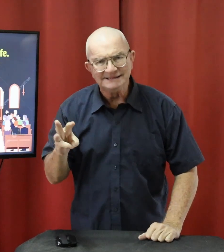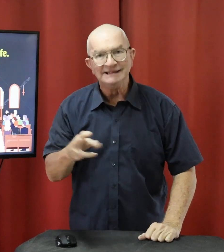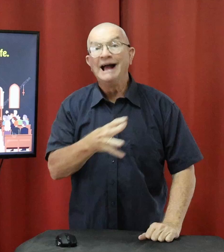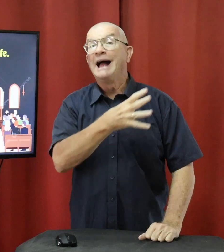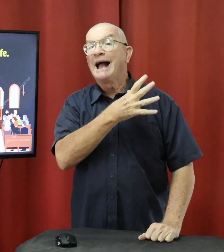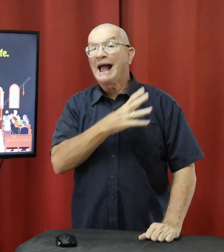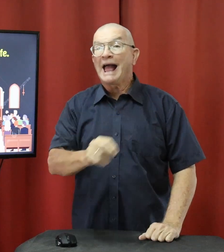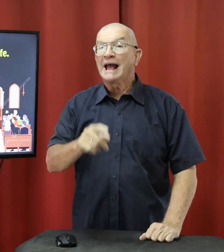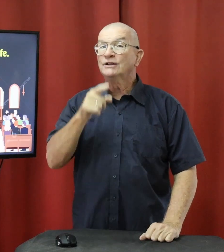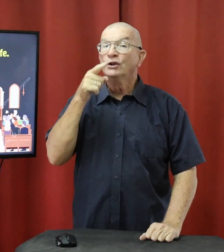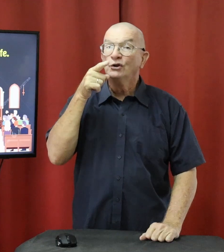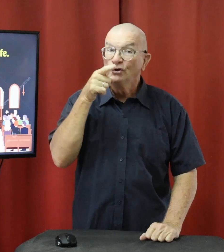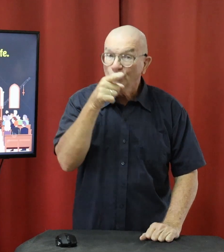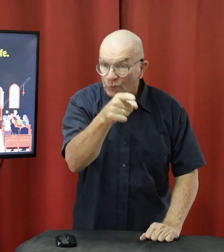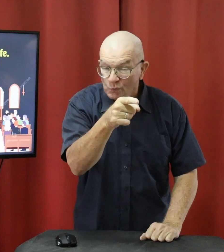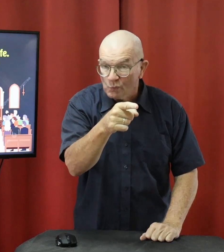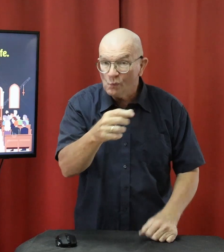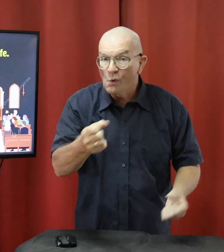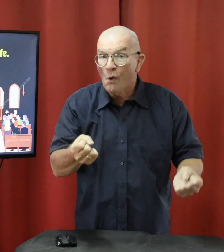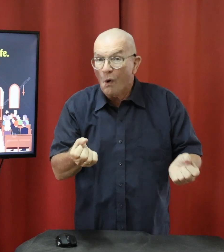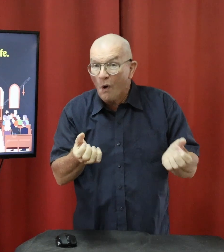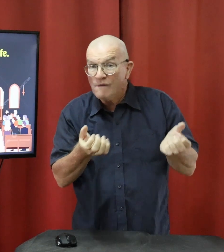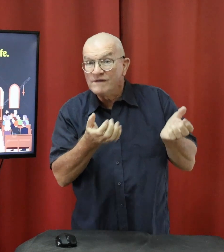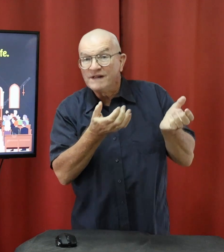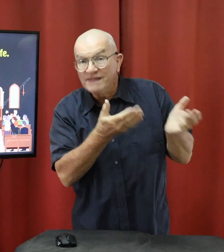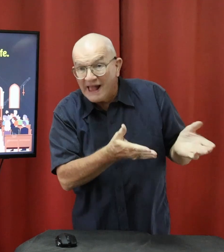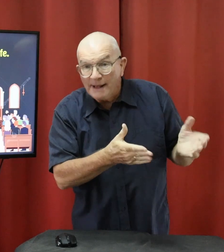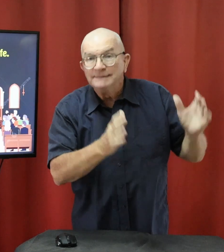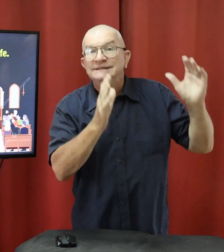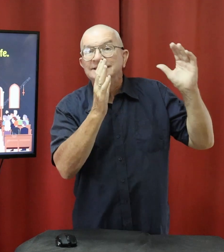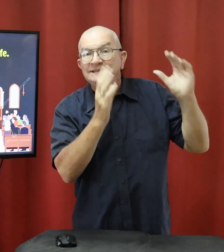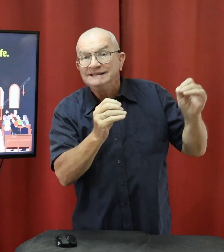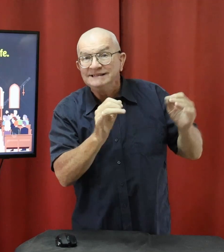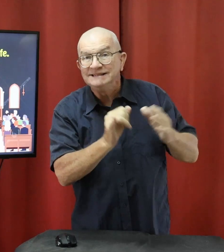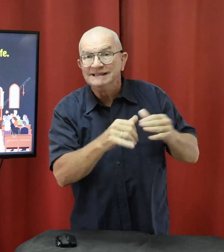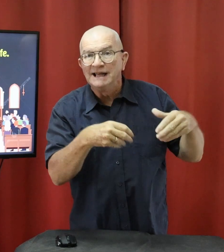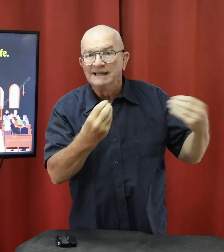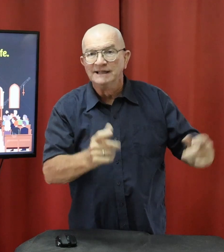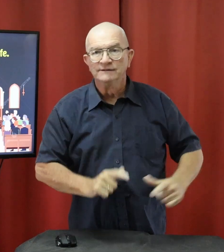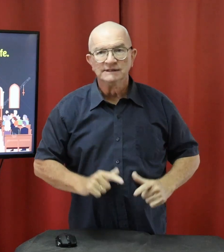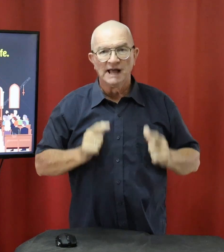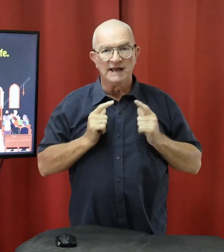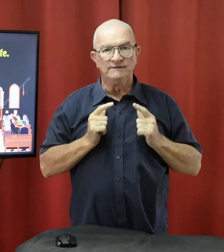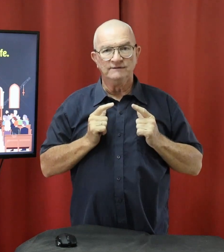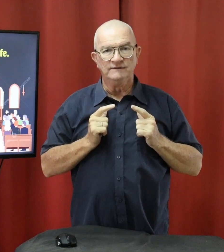Verse 16, and you offer them teaching that gives life.